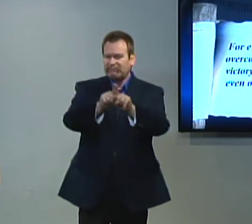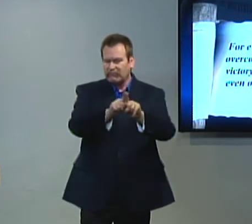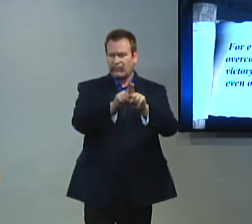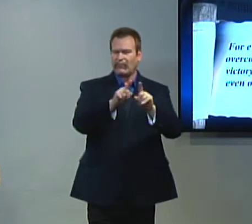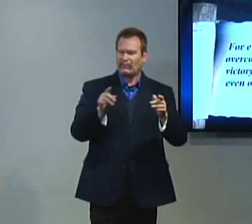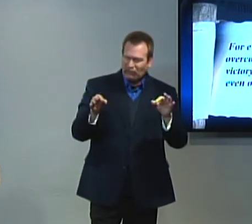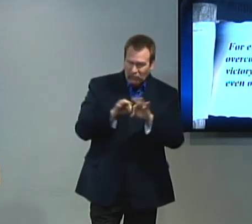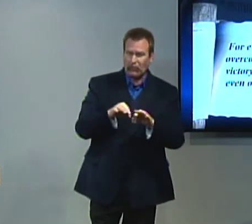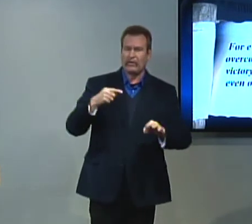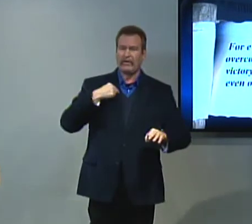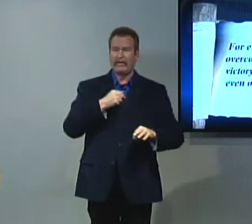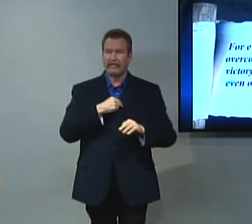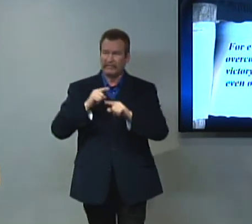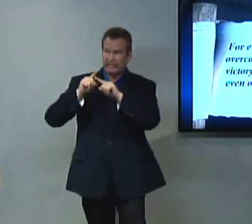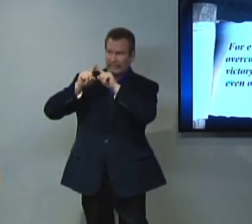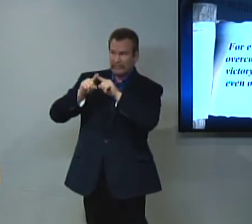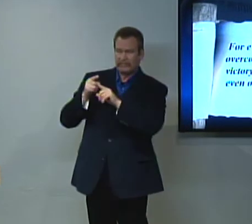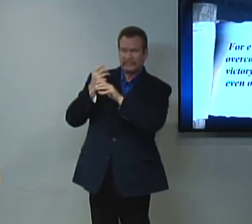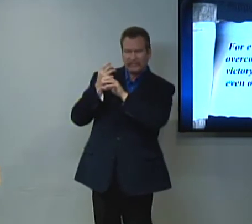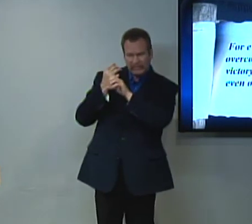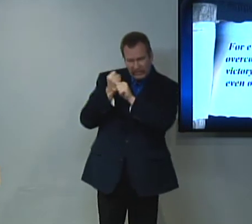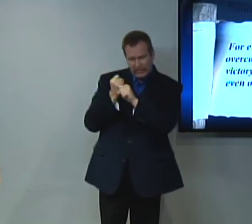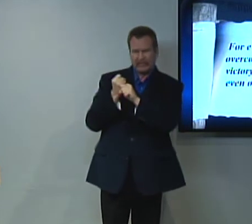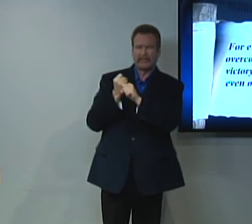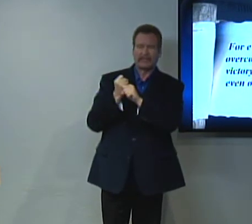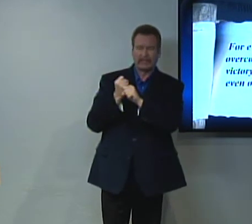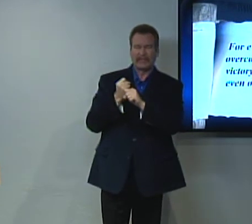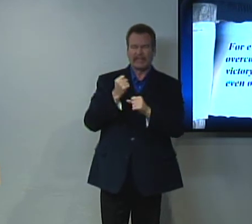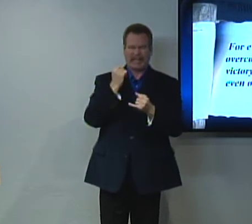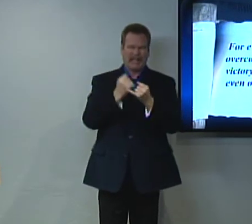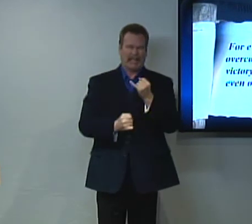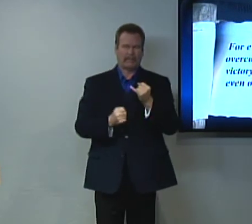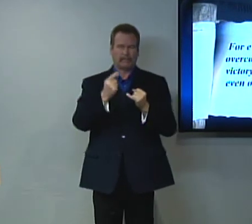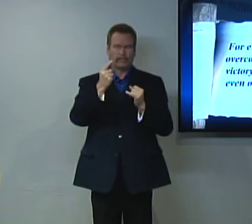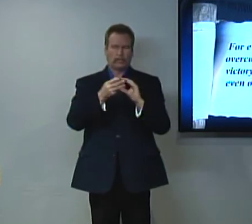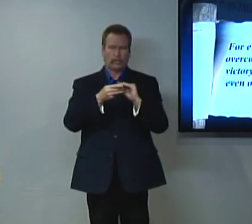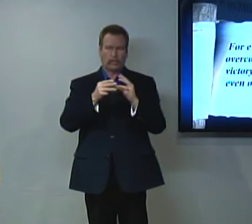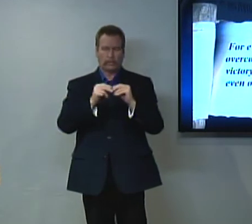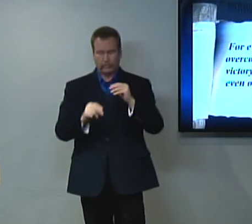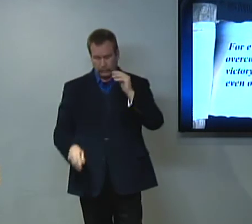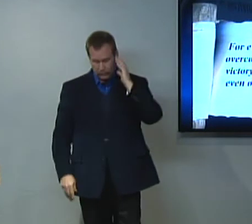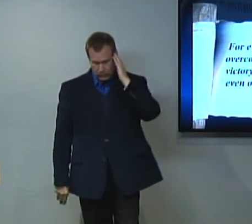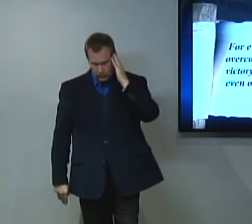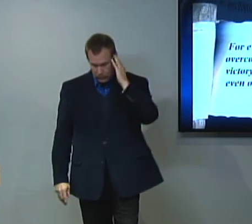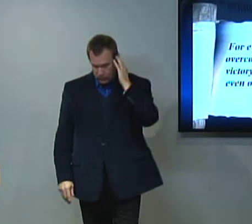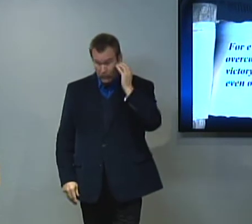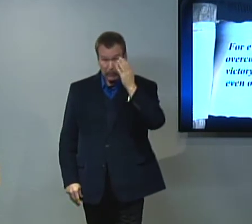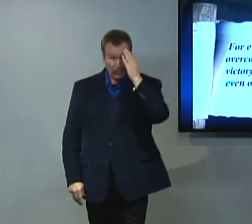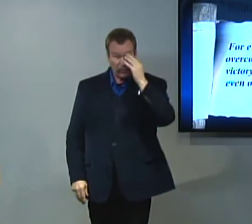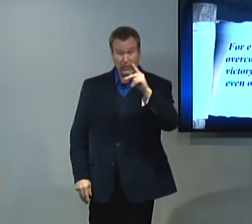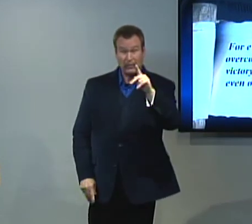before, behind, and we need to rely on him. And I have one final